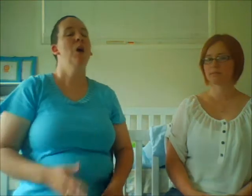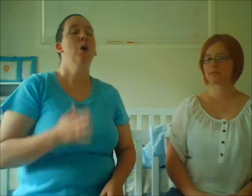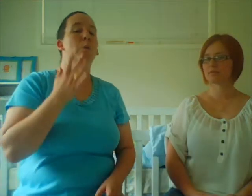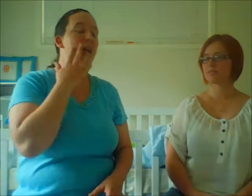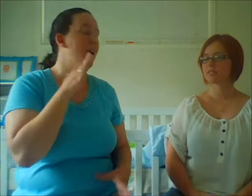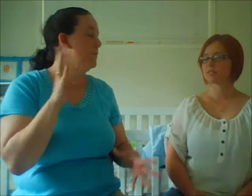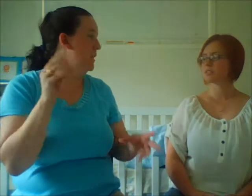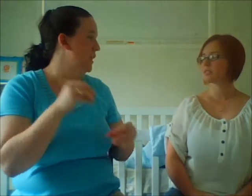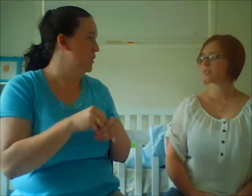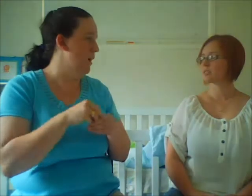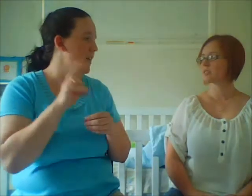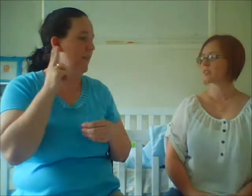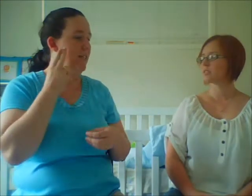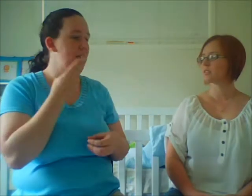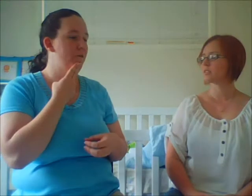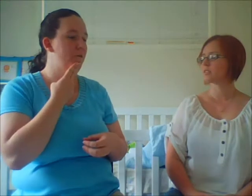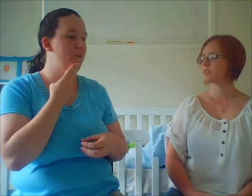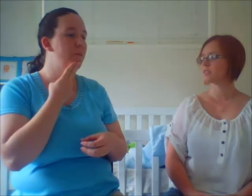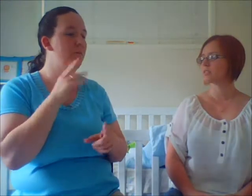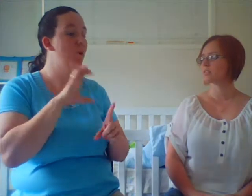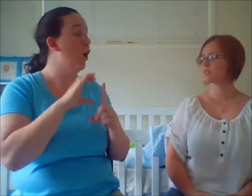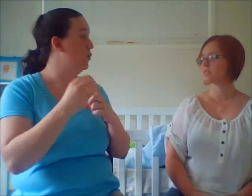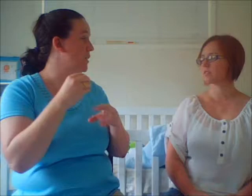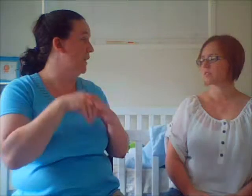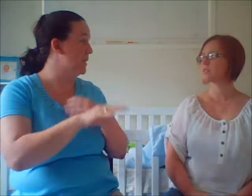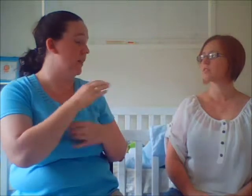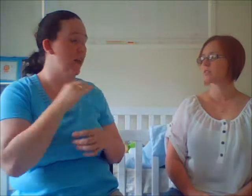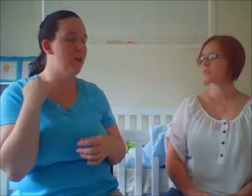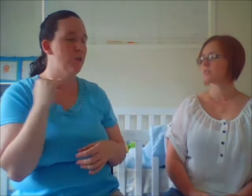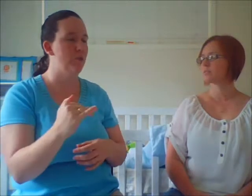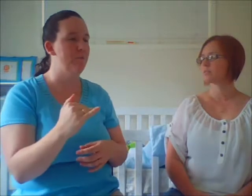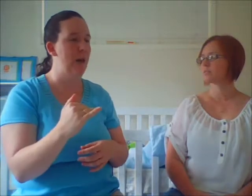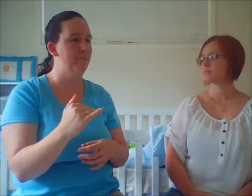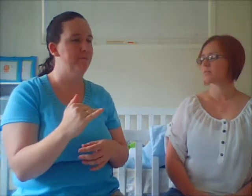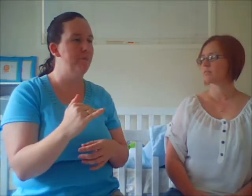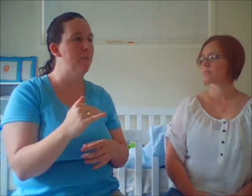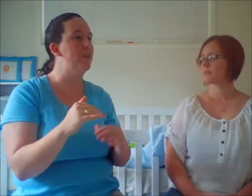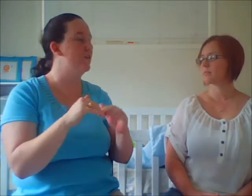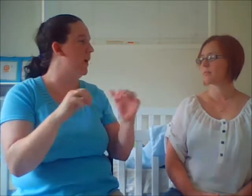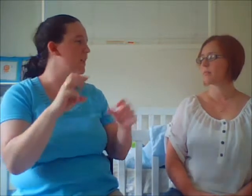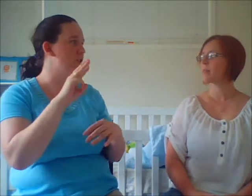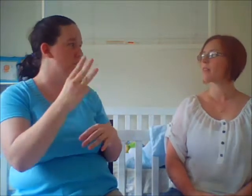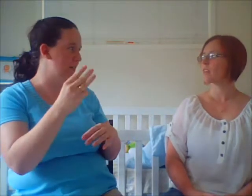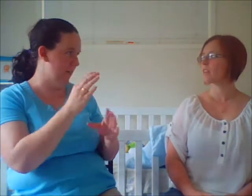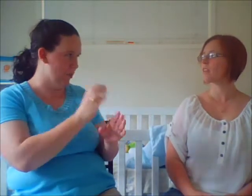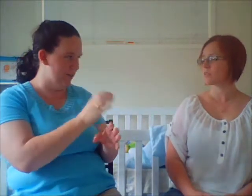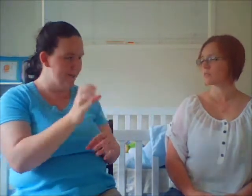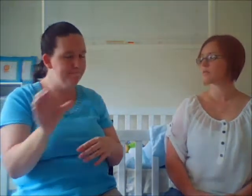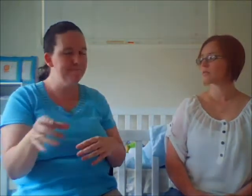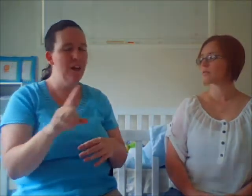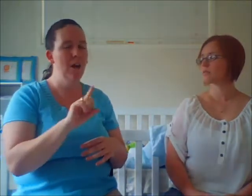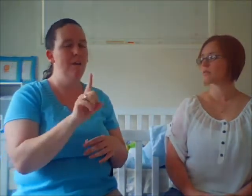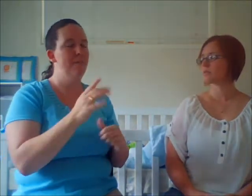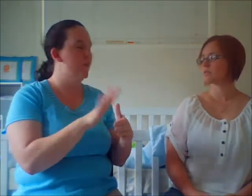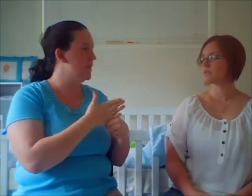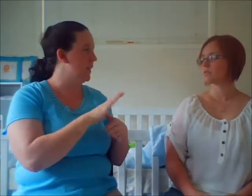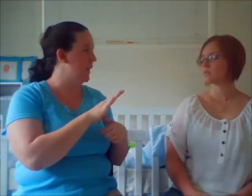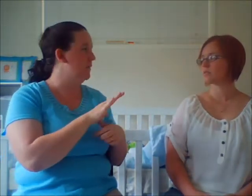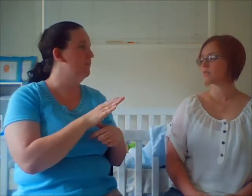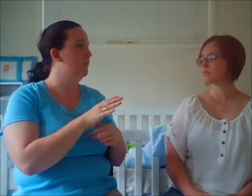When it comes to integrating deaf culture into the classroom, I'm going to divide it into 3 sections. Firstly, we're